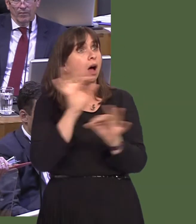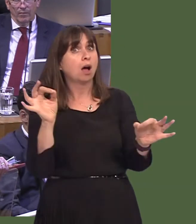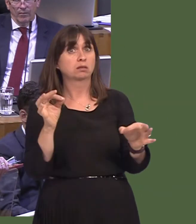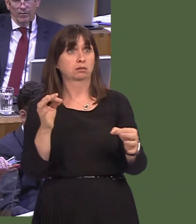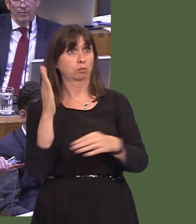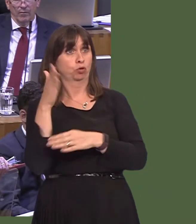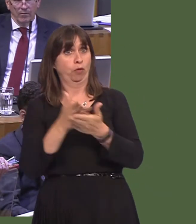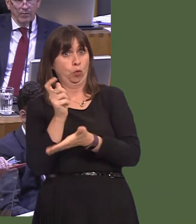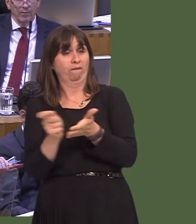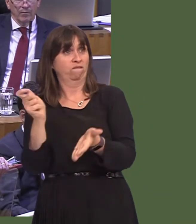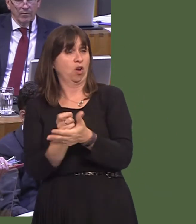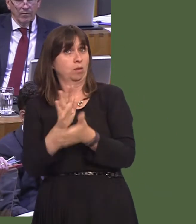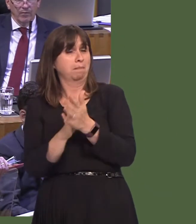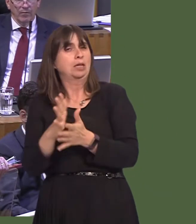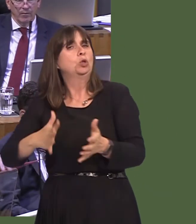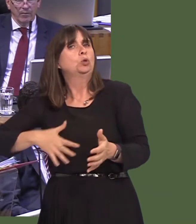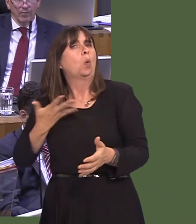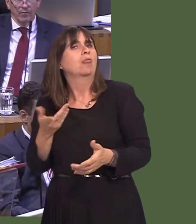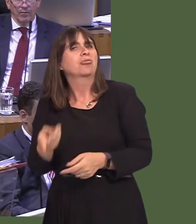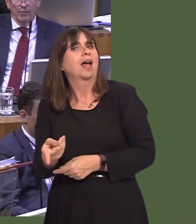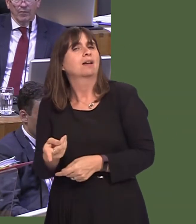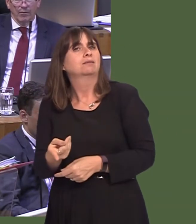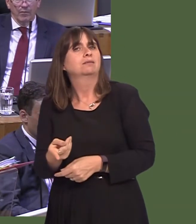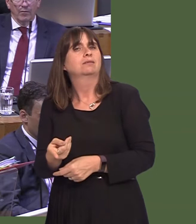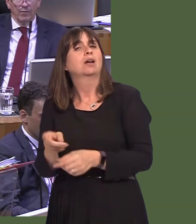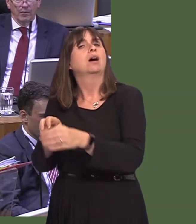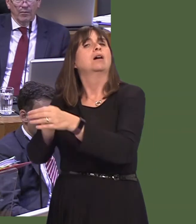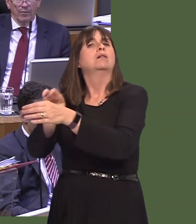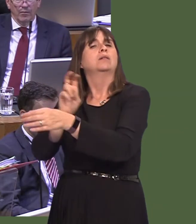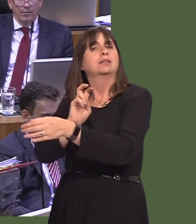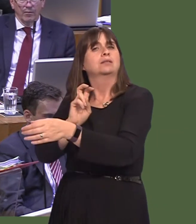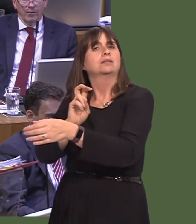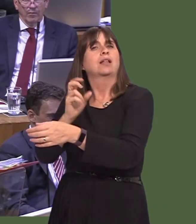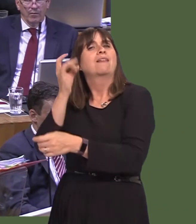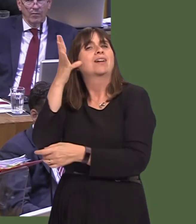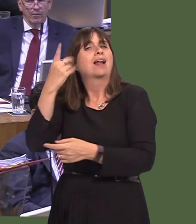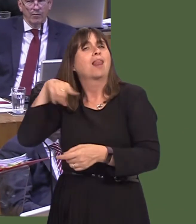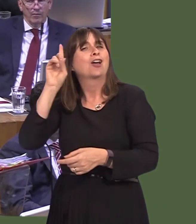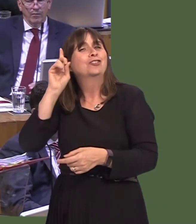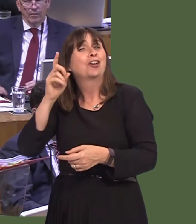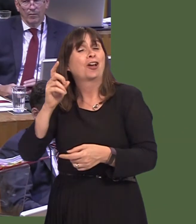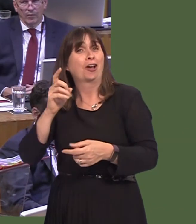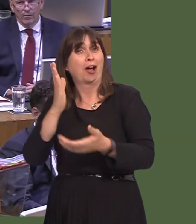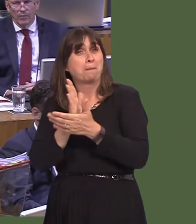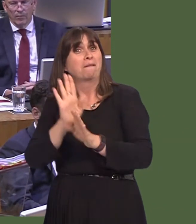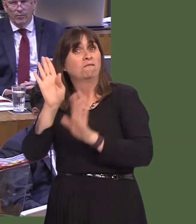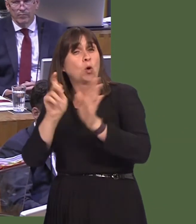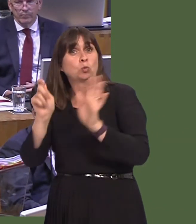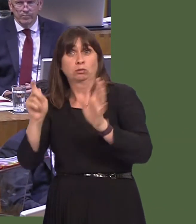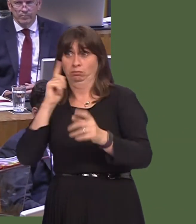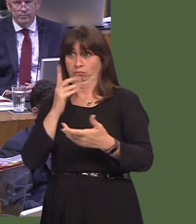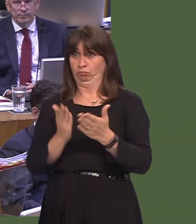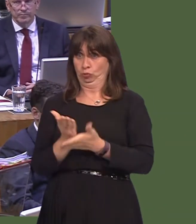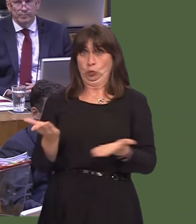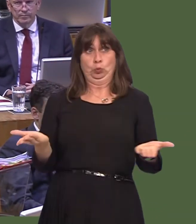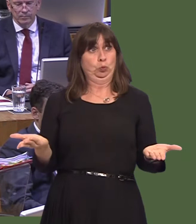And that is the reality of the democratic position. When I see newspapers in London saying this is some great betrayal, they forget the result last year and what people actually voted for last